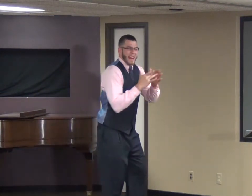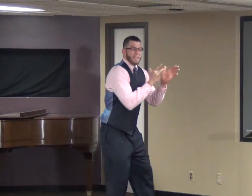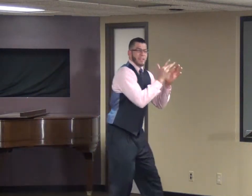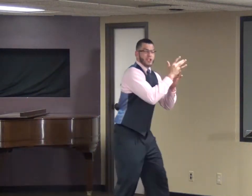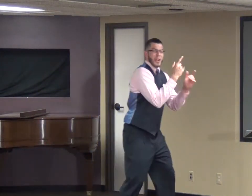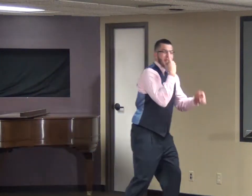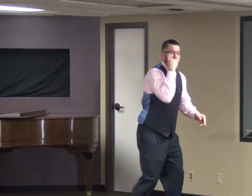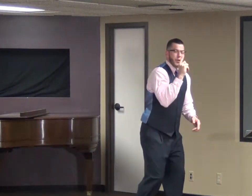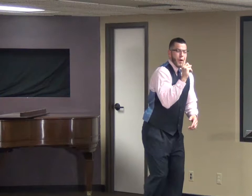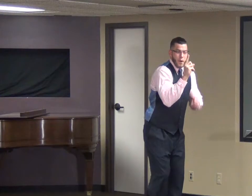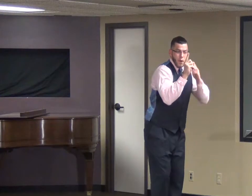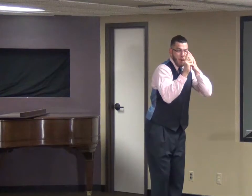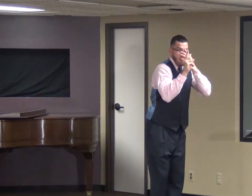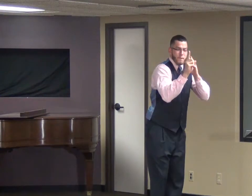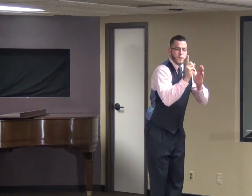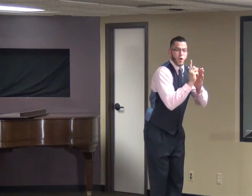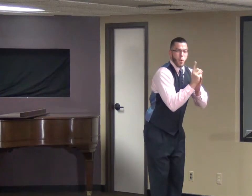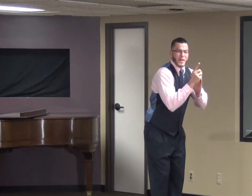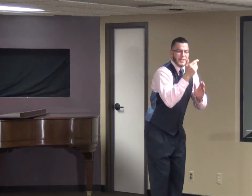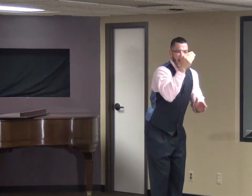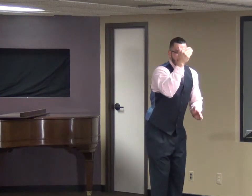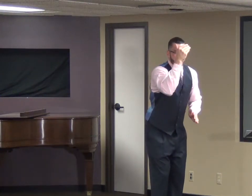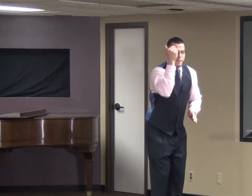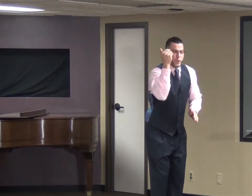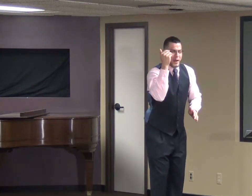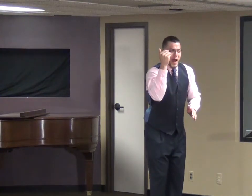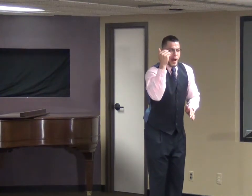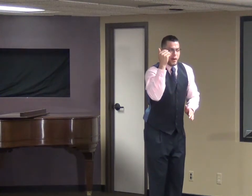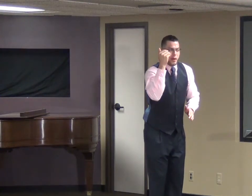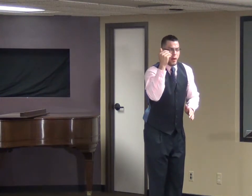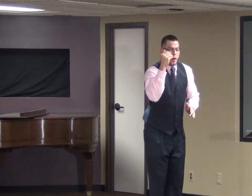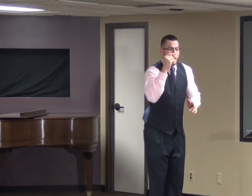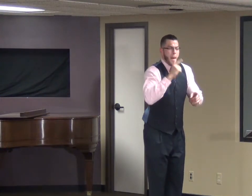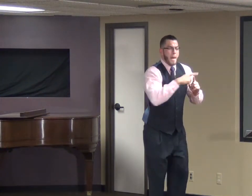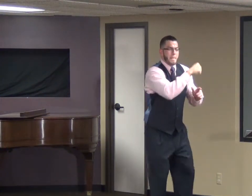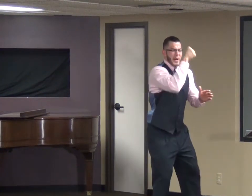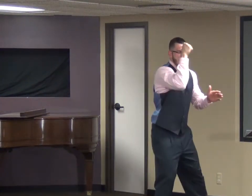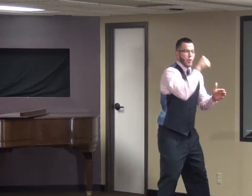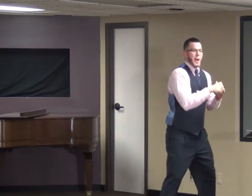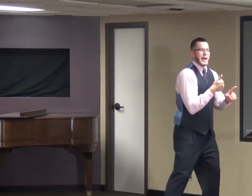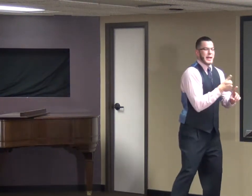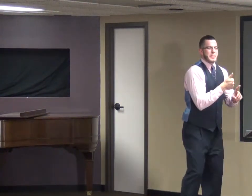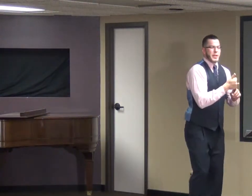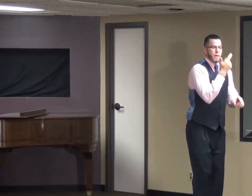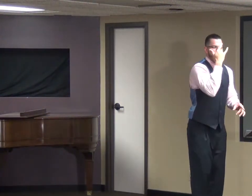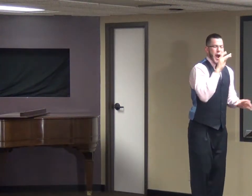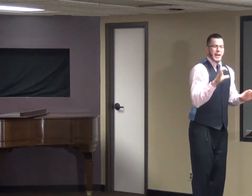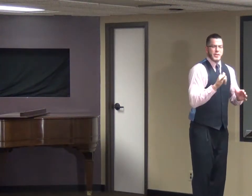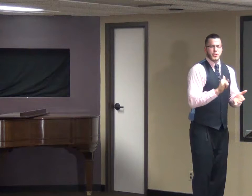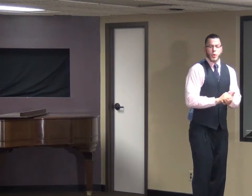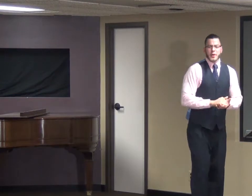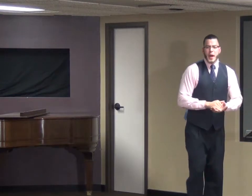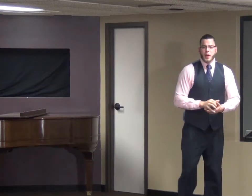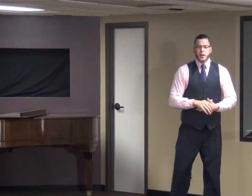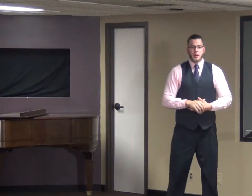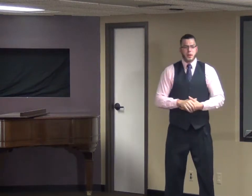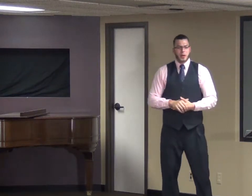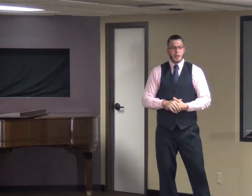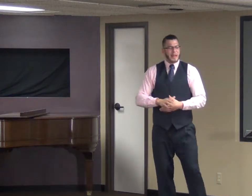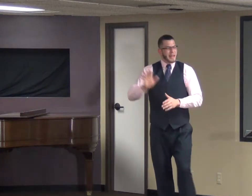Even Jesus, for 1 second, forgot. But he reminded himself why he's doing that. He